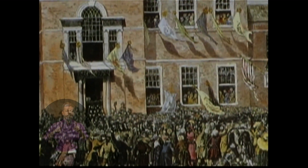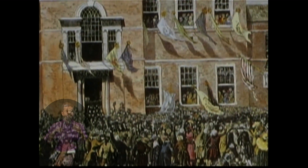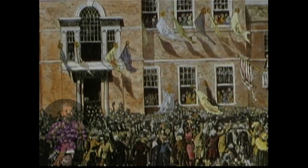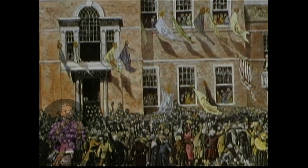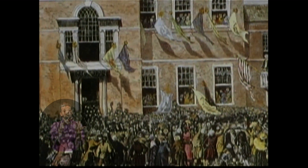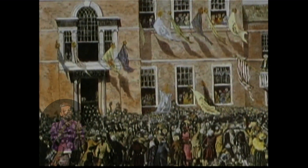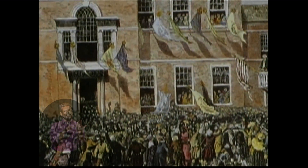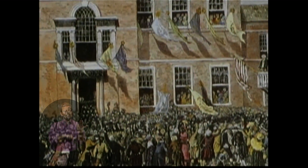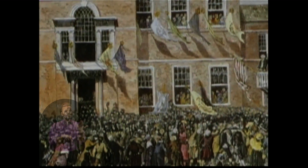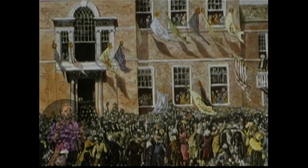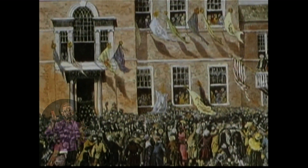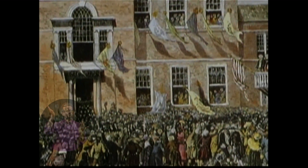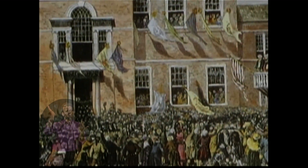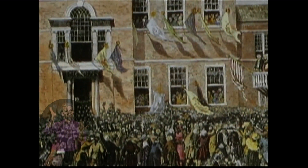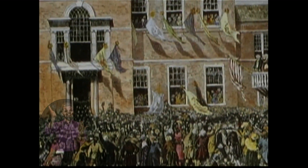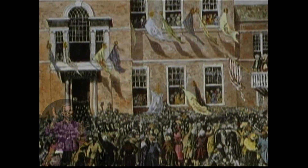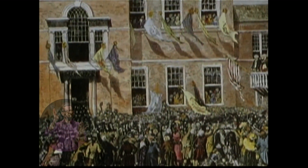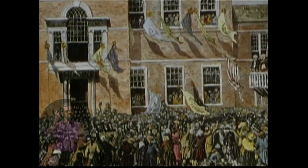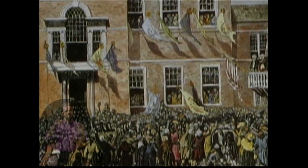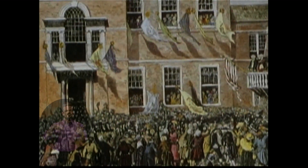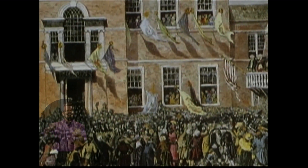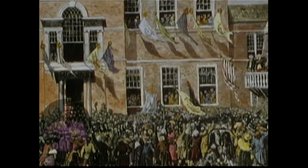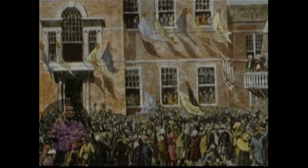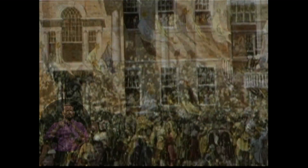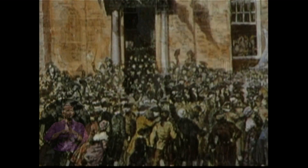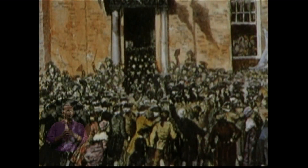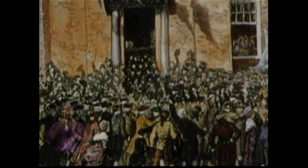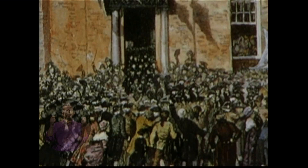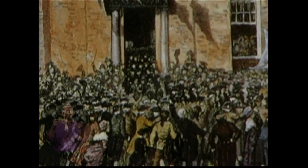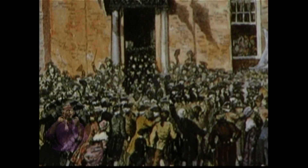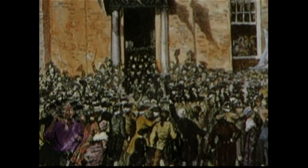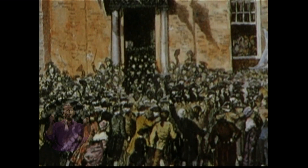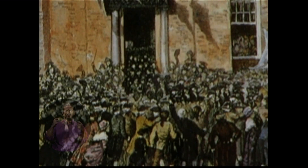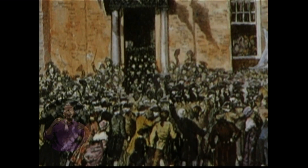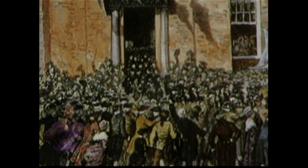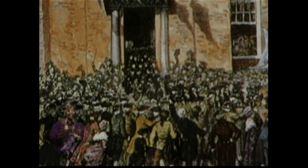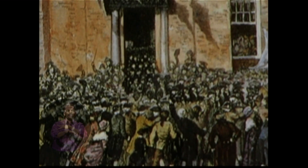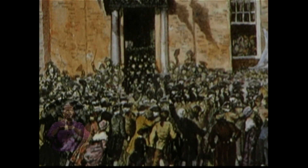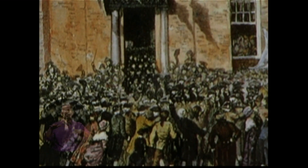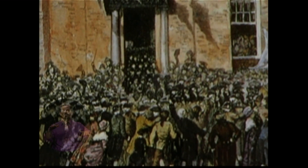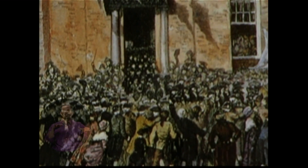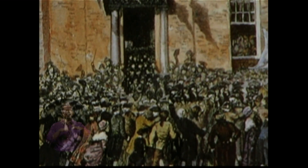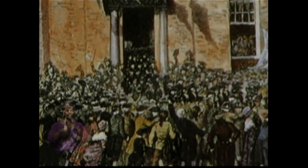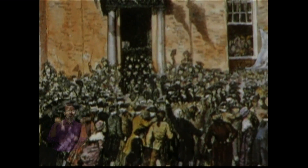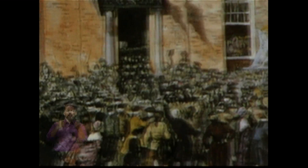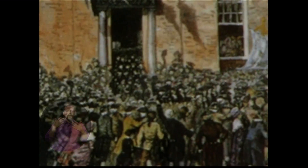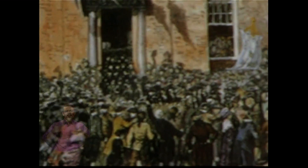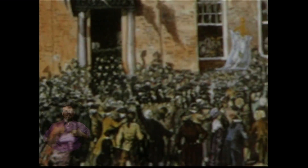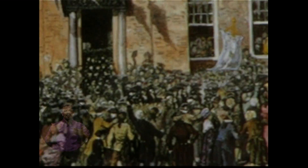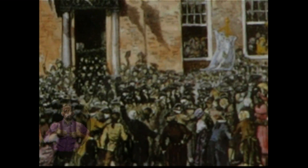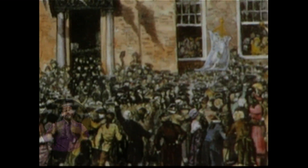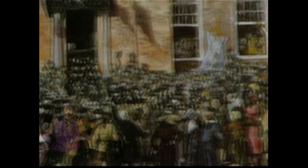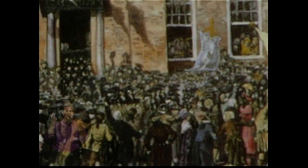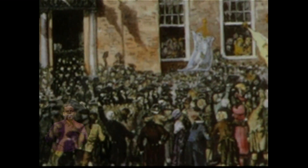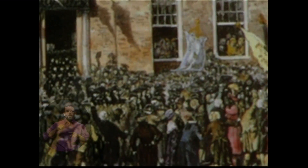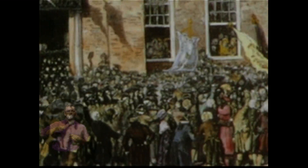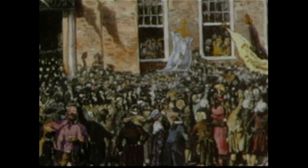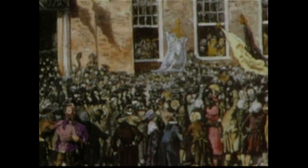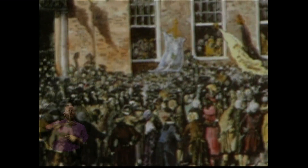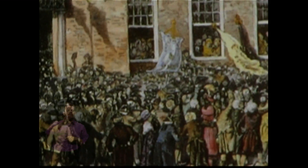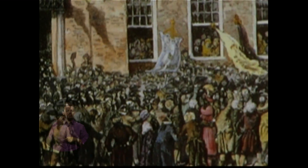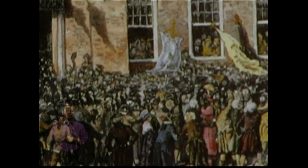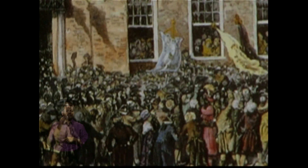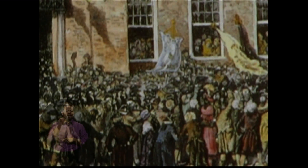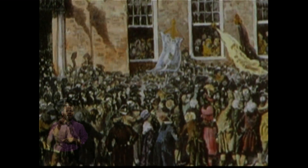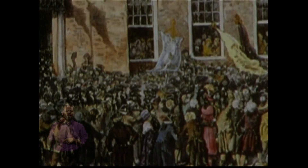to a throng of people outside of the State House. Great celebrations of joy followed throughout the colonies, but the